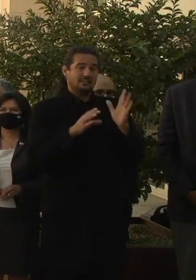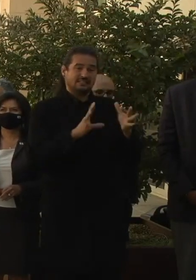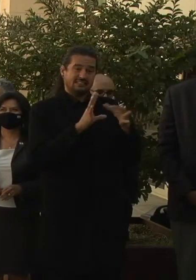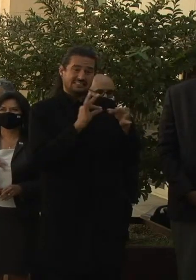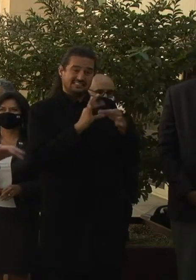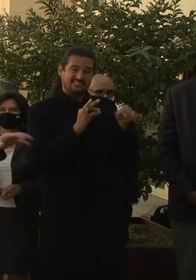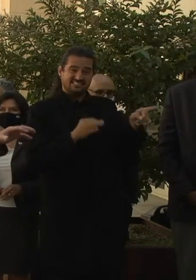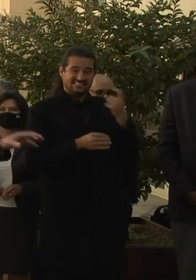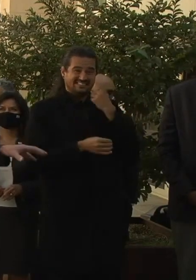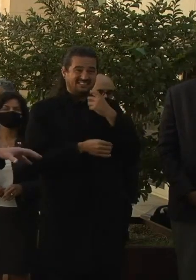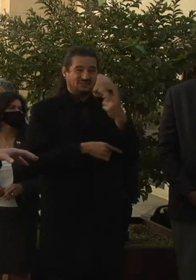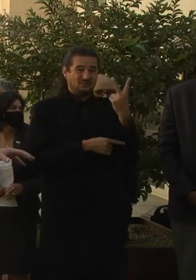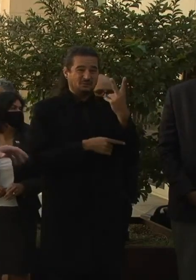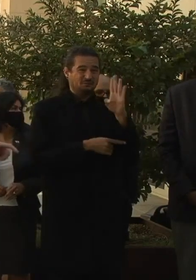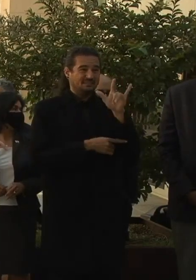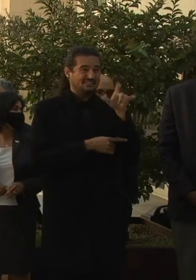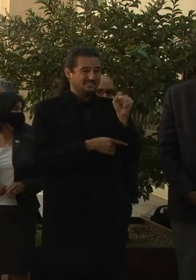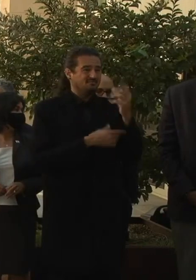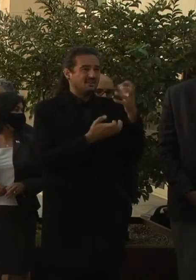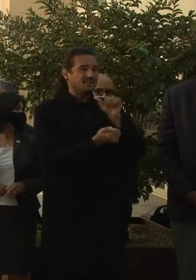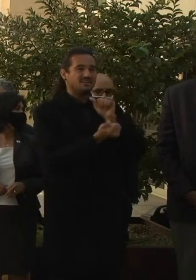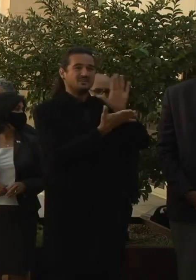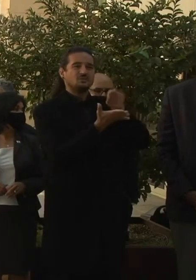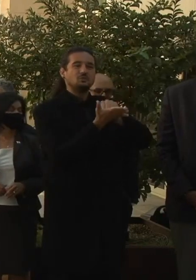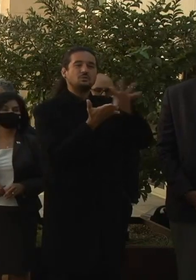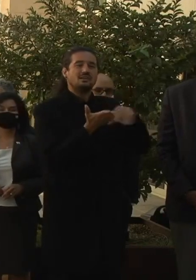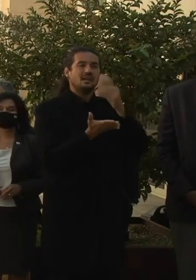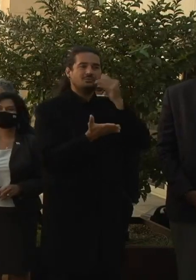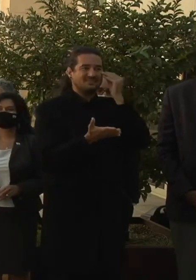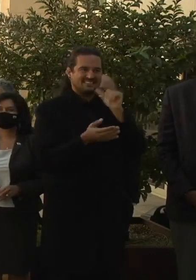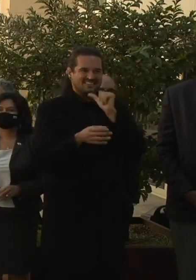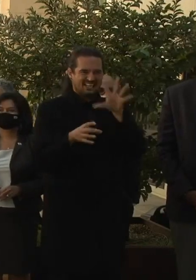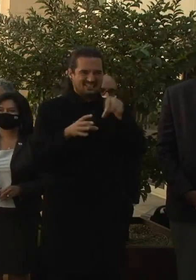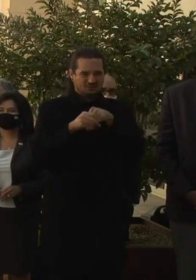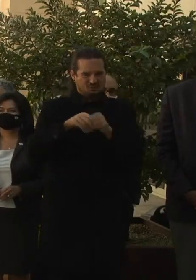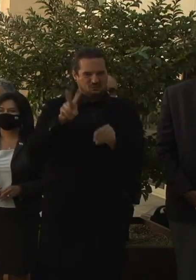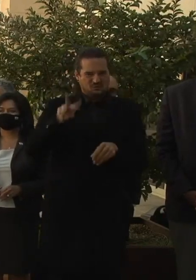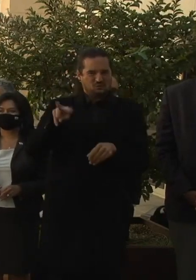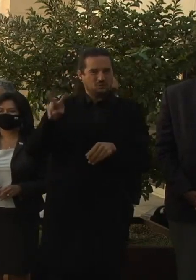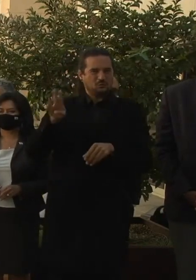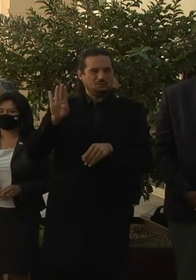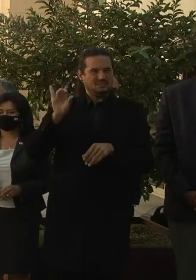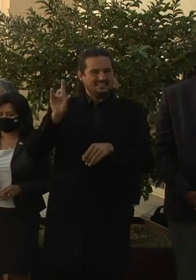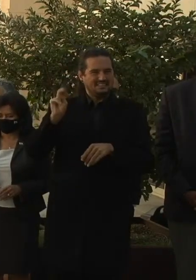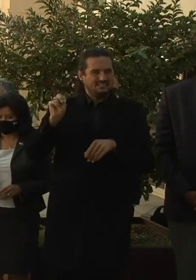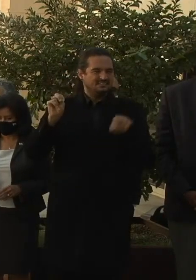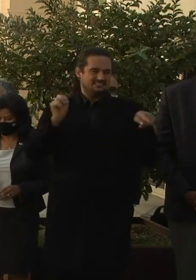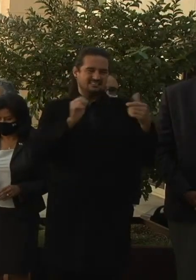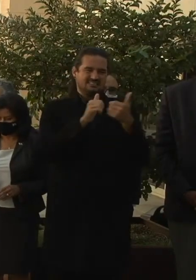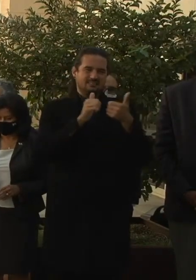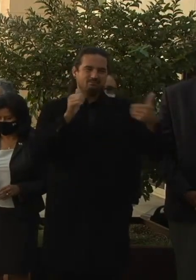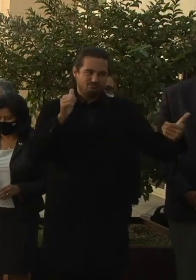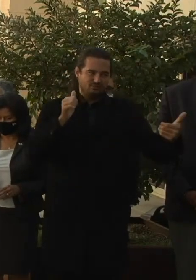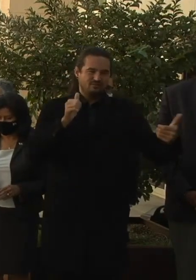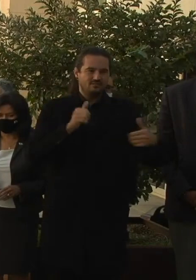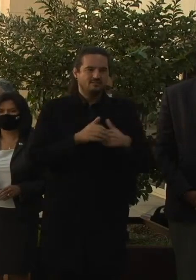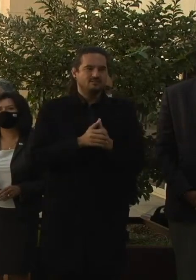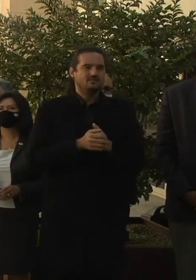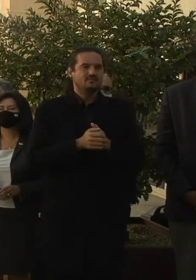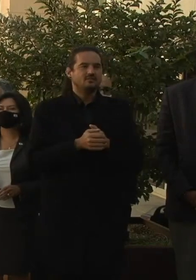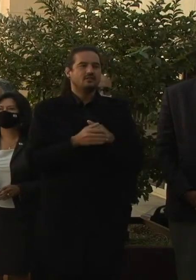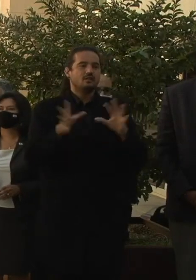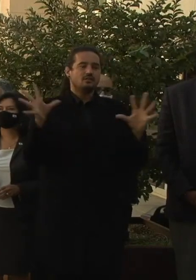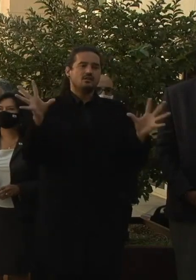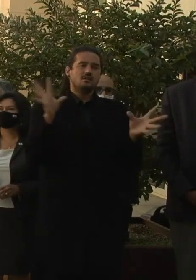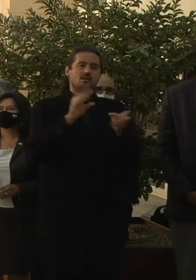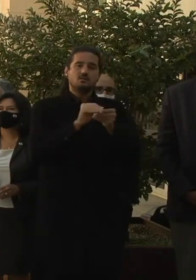that reference. That's not even included in the $22 billion. That would put us north of $24 billion to